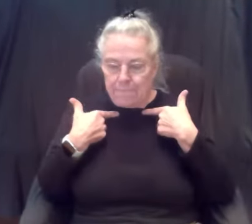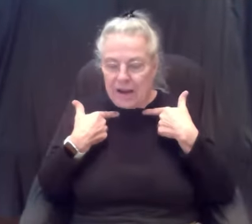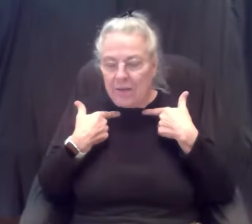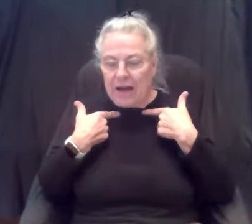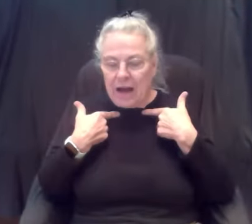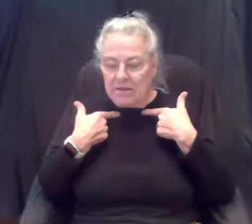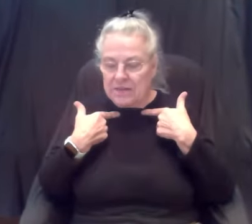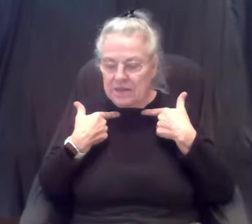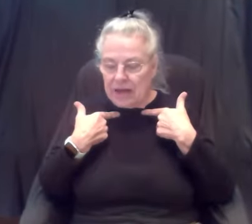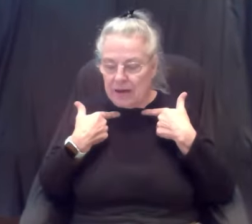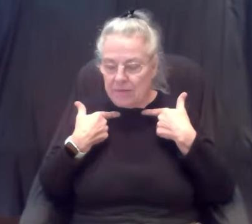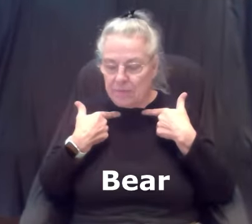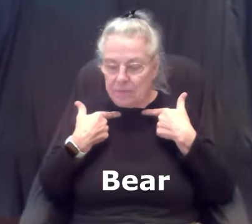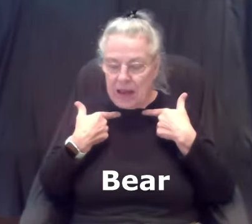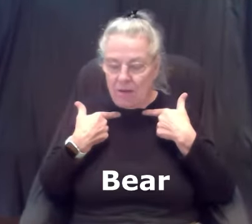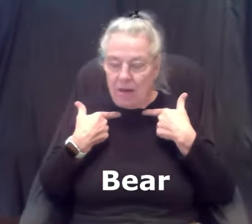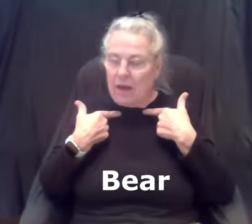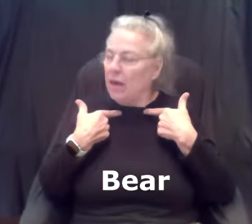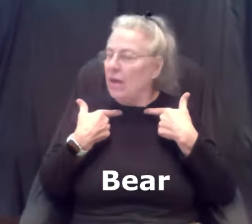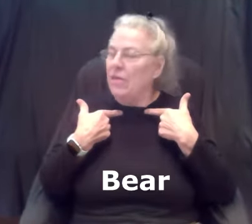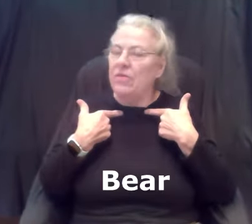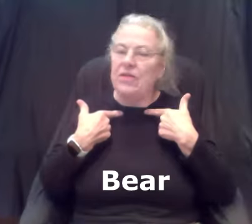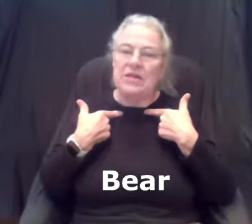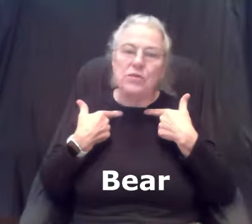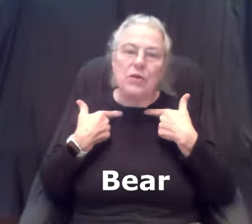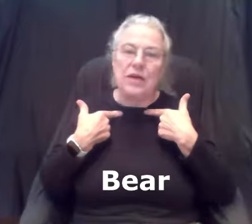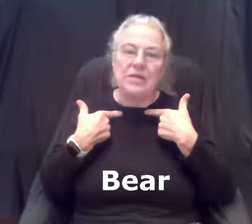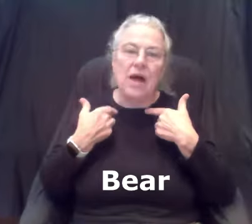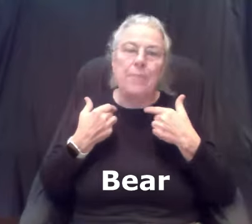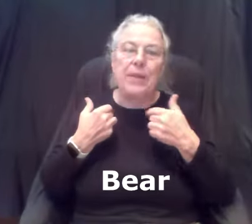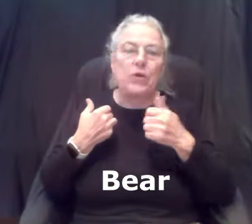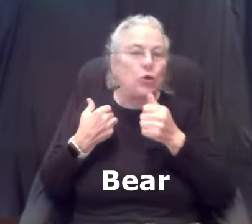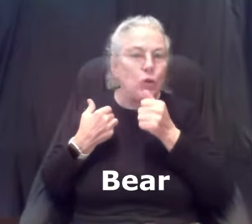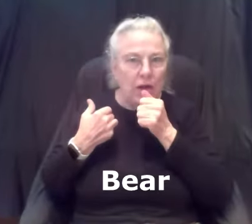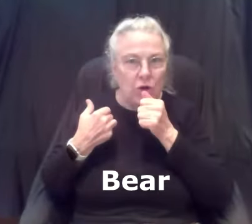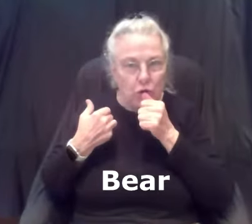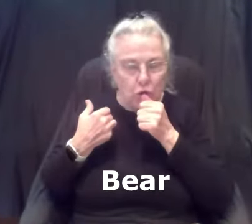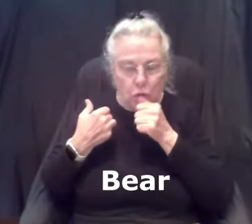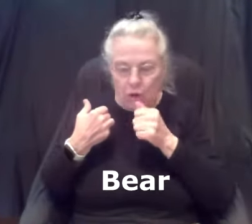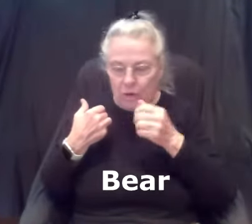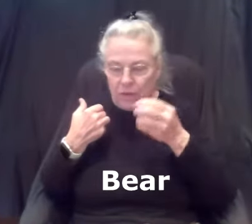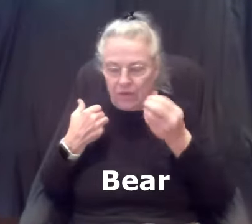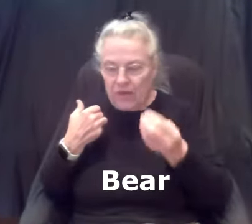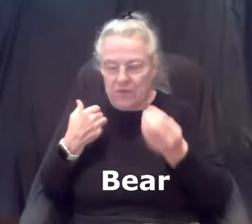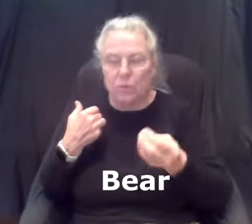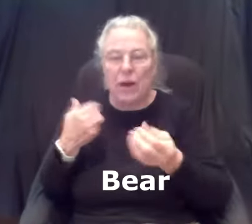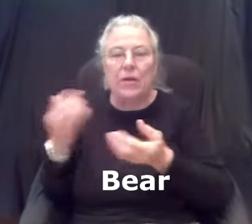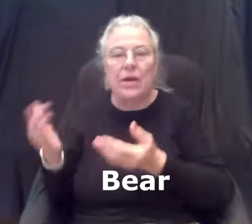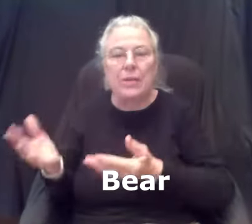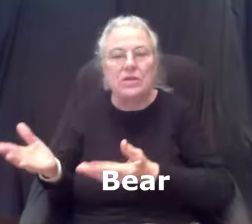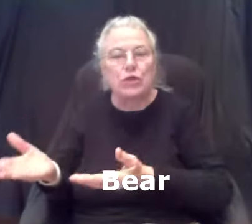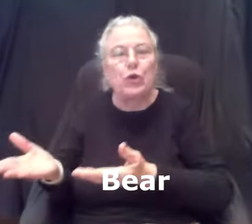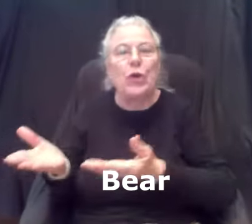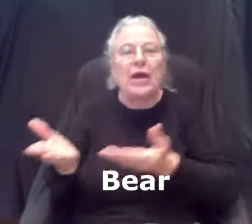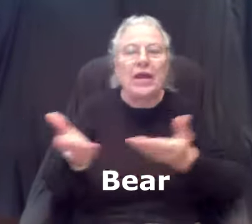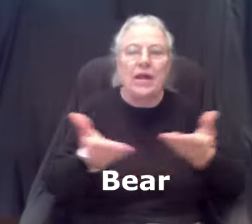Bearing our sin. Now, this one does not mean to endure. This bearing means to